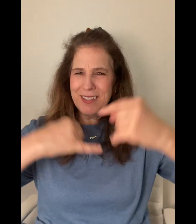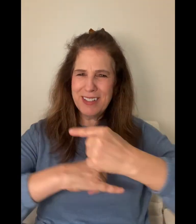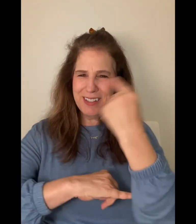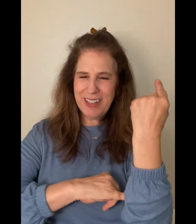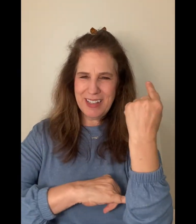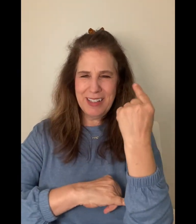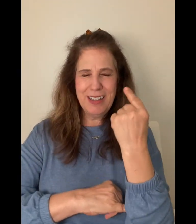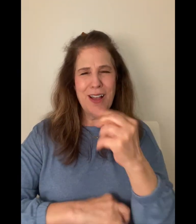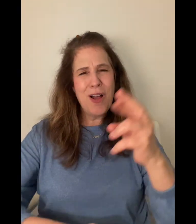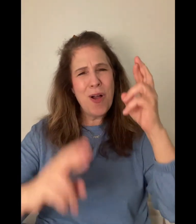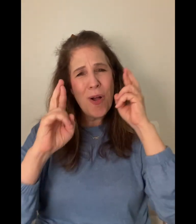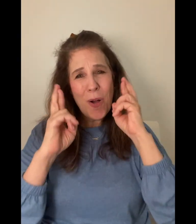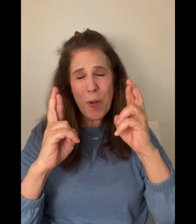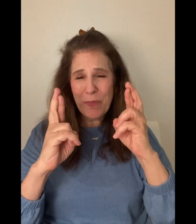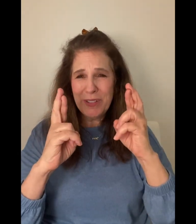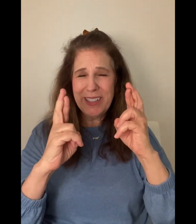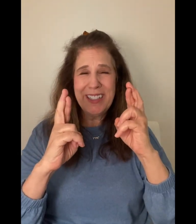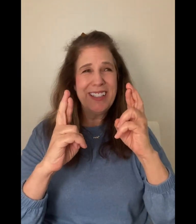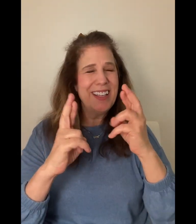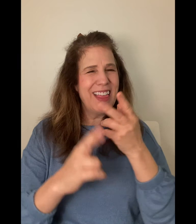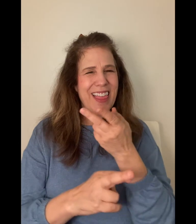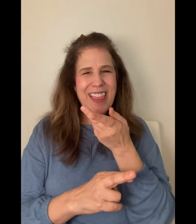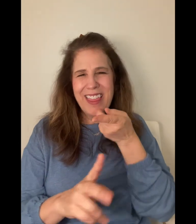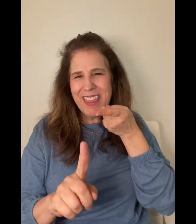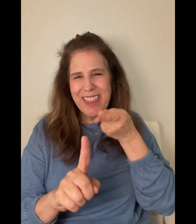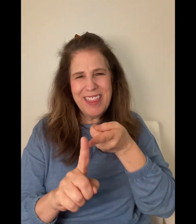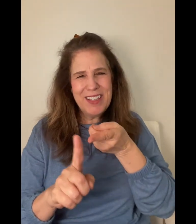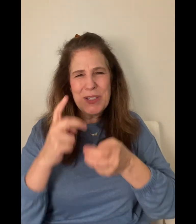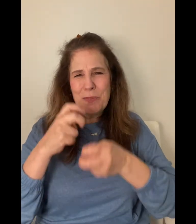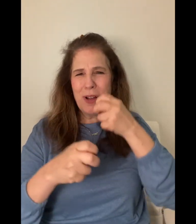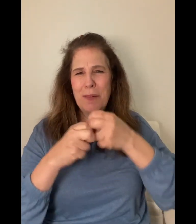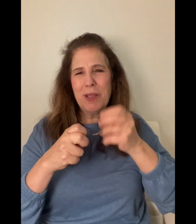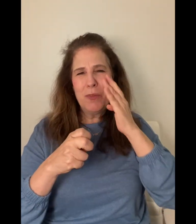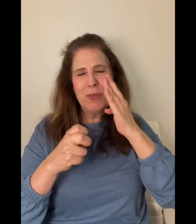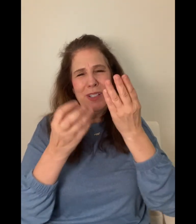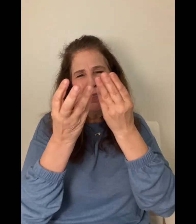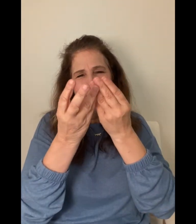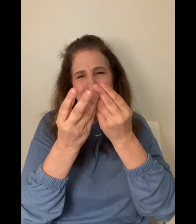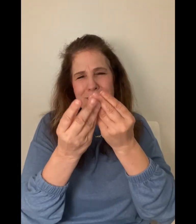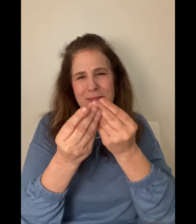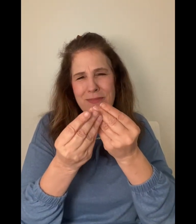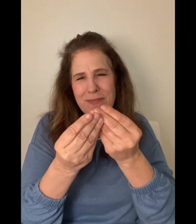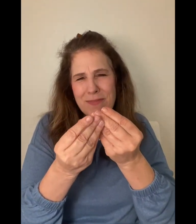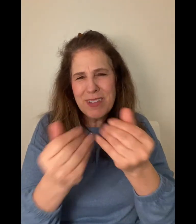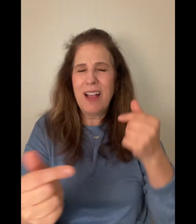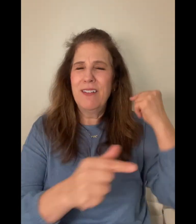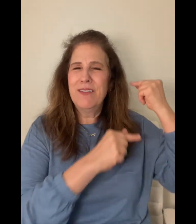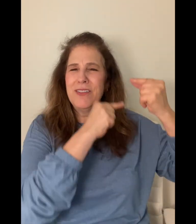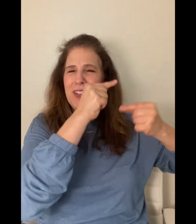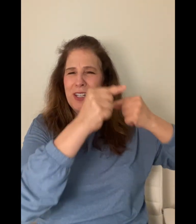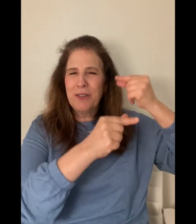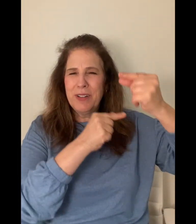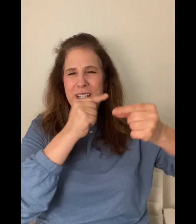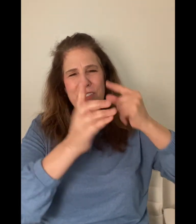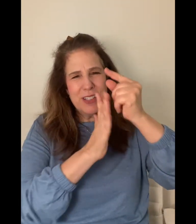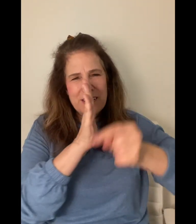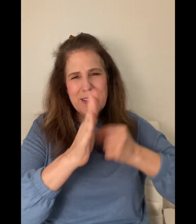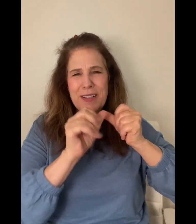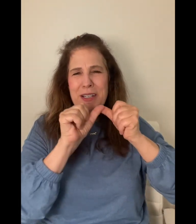and fixed, so that we could see things as they are, true and false, without judging others. Are they good or bad? Just true or false.